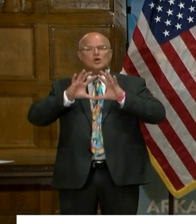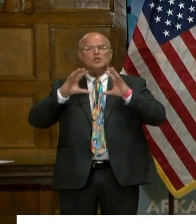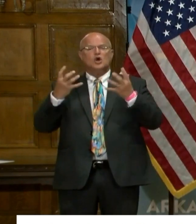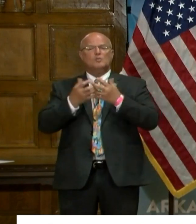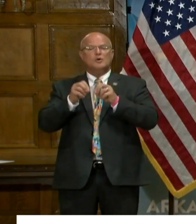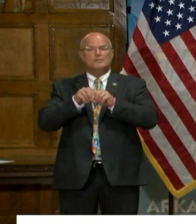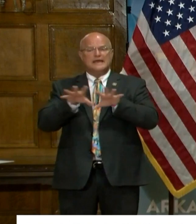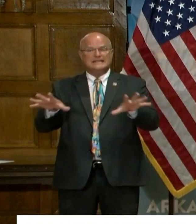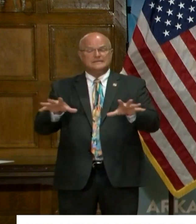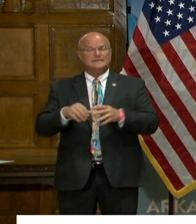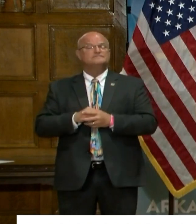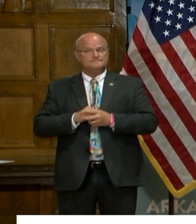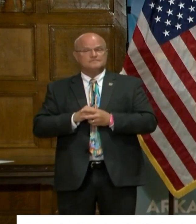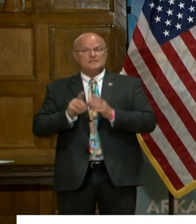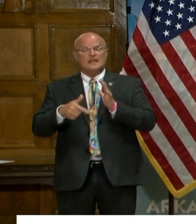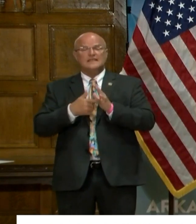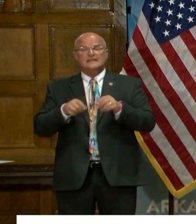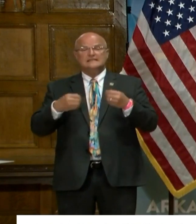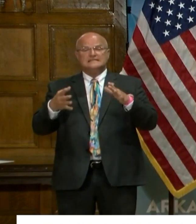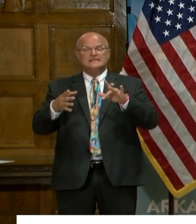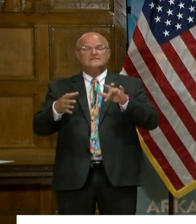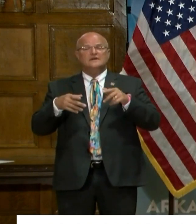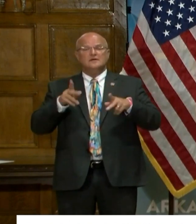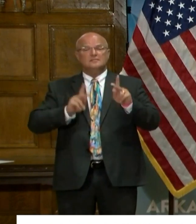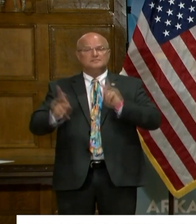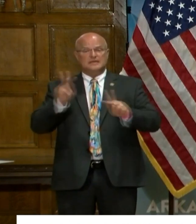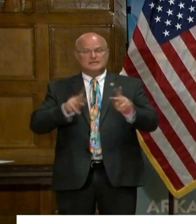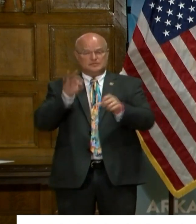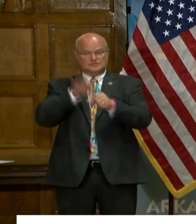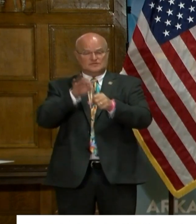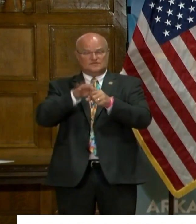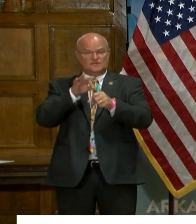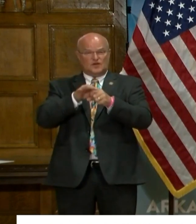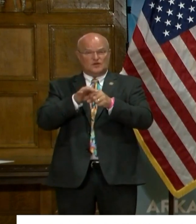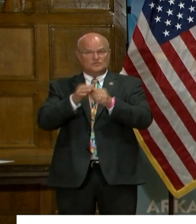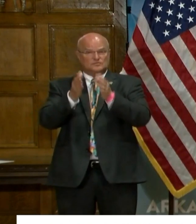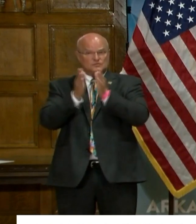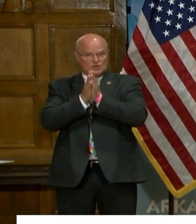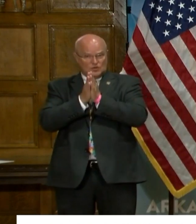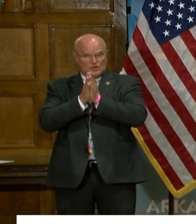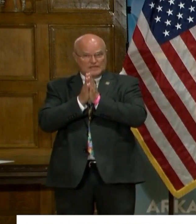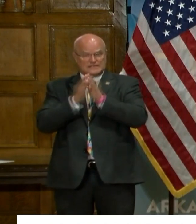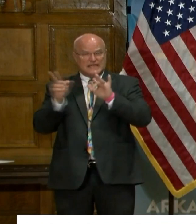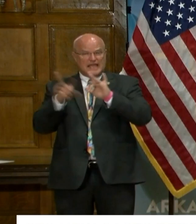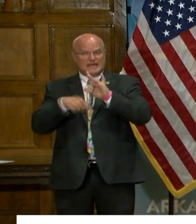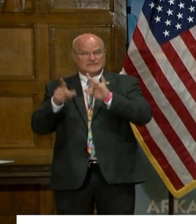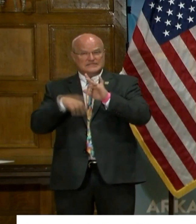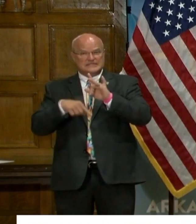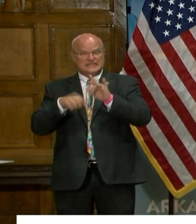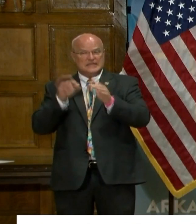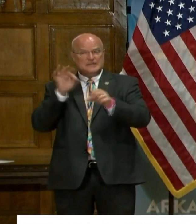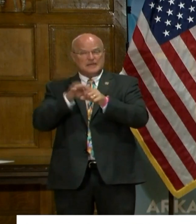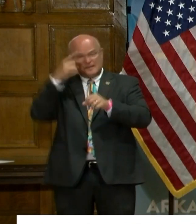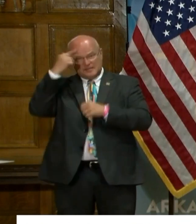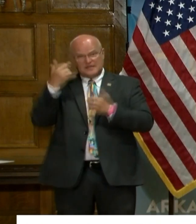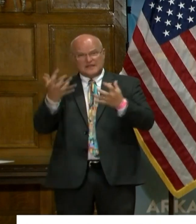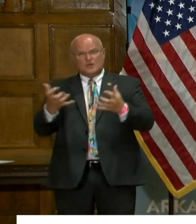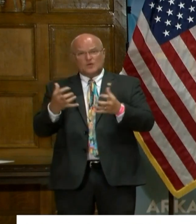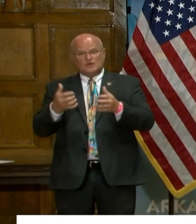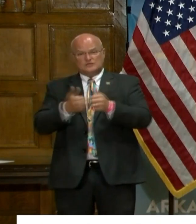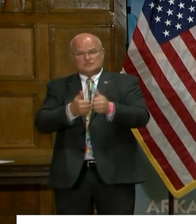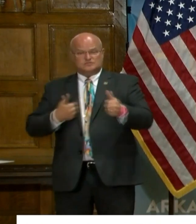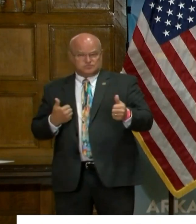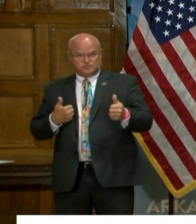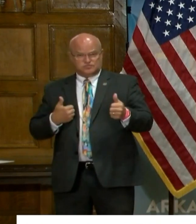So does this give allowances for voters to request absentee ballots because they want to